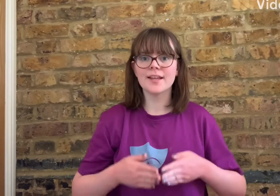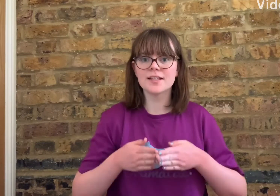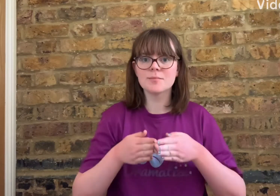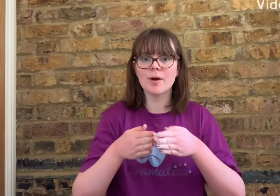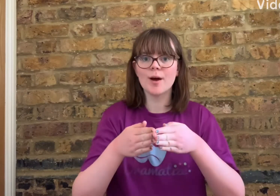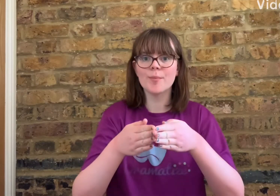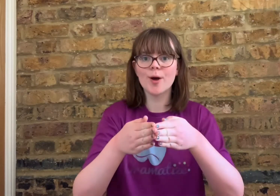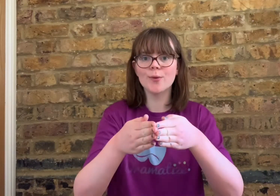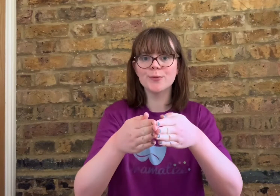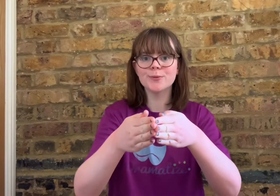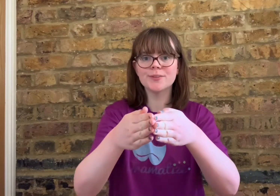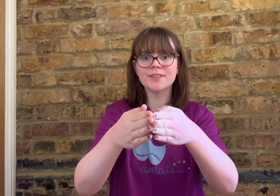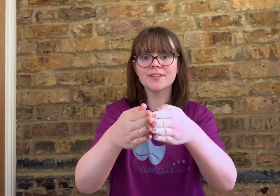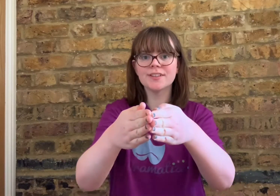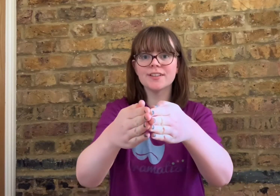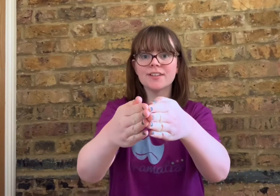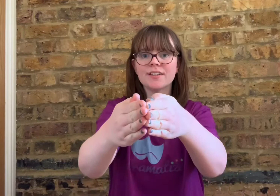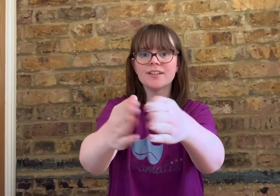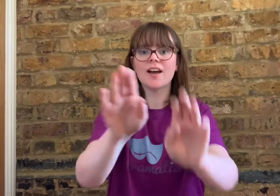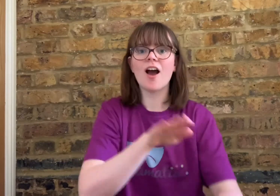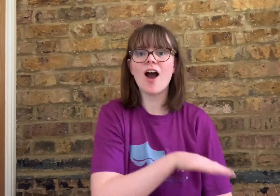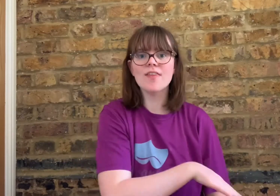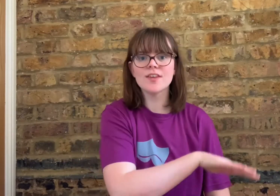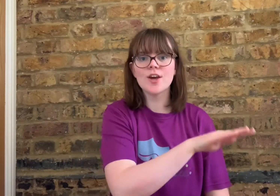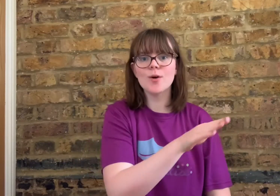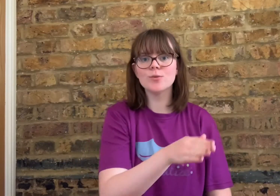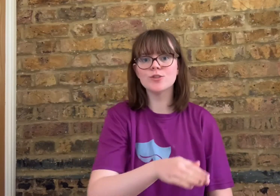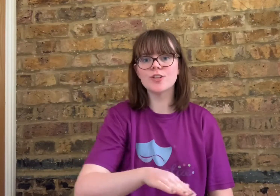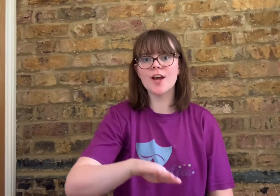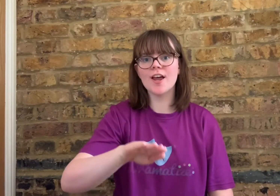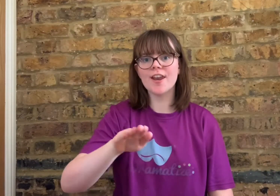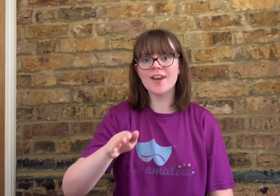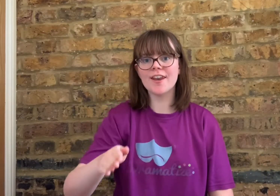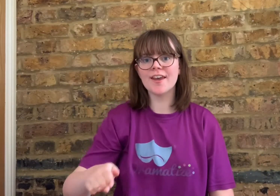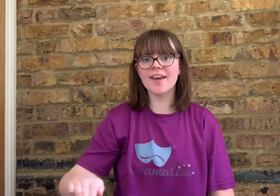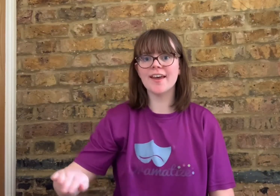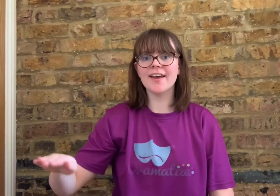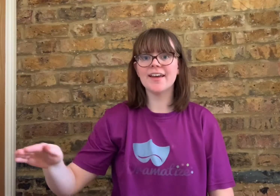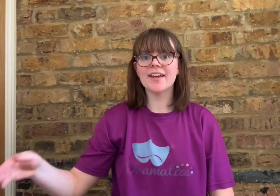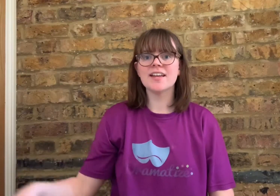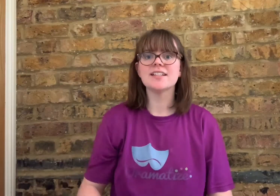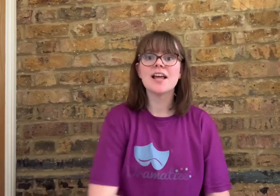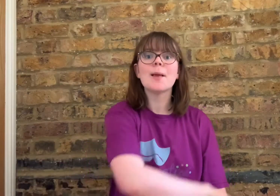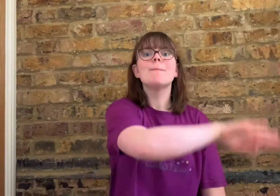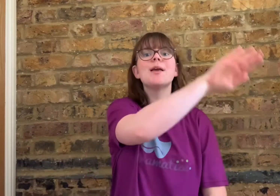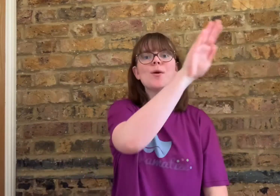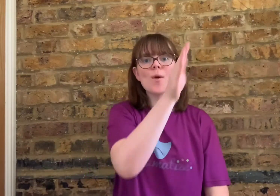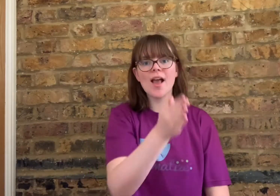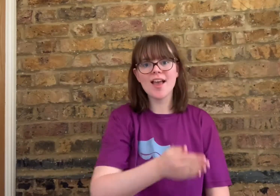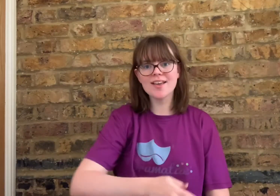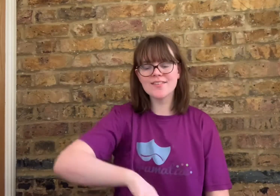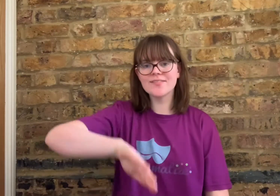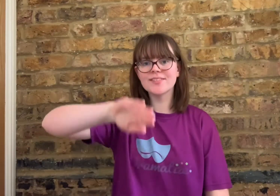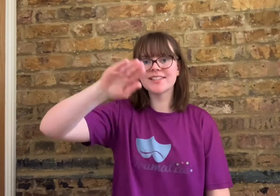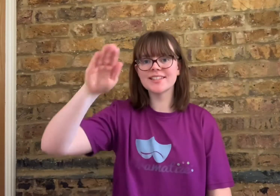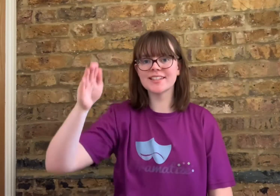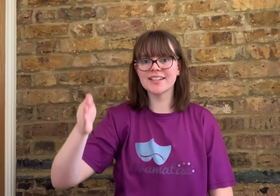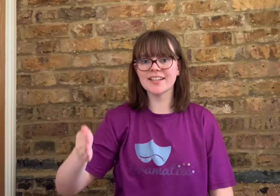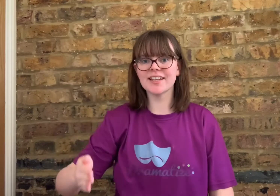like a small boat on the ocean, sending big waves